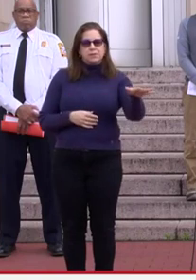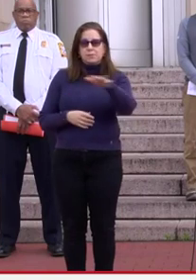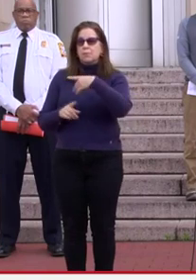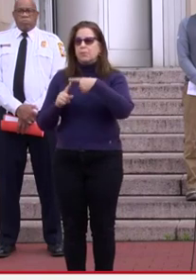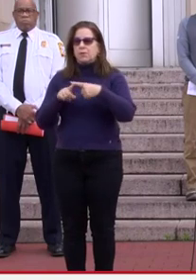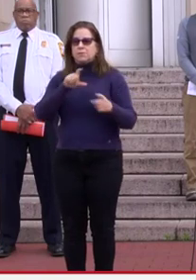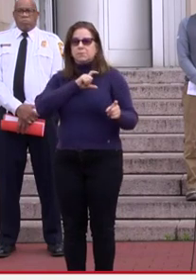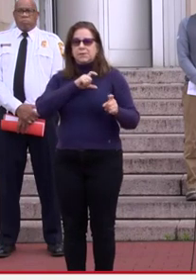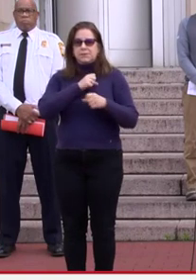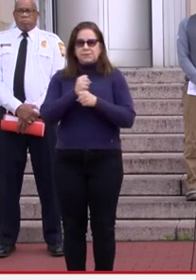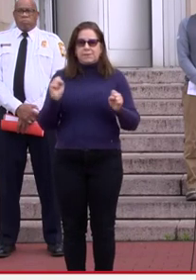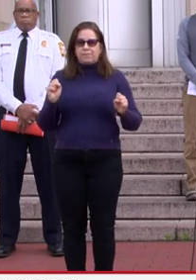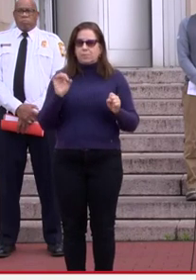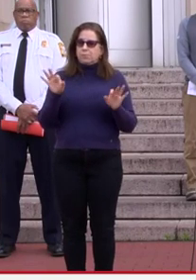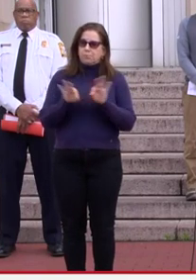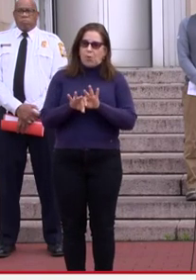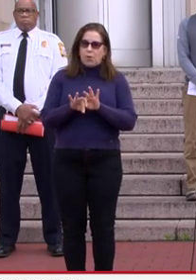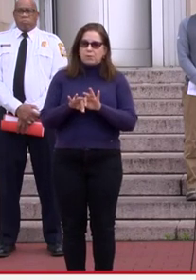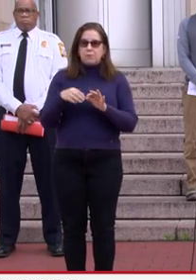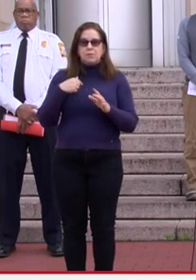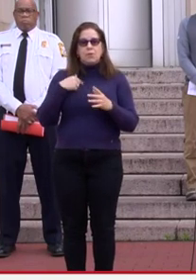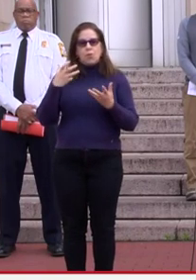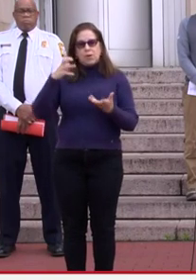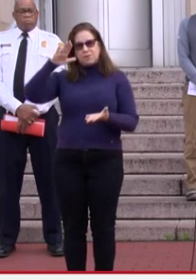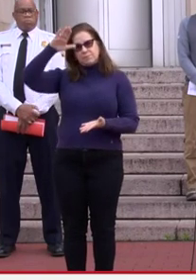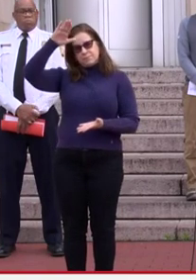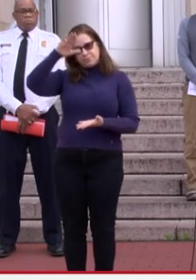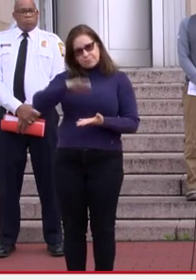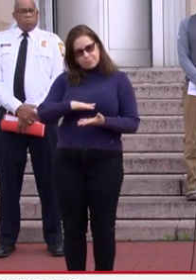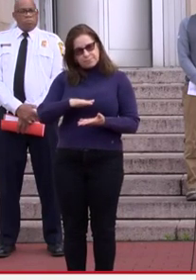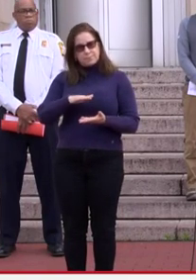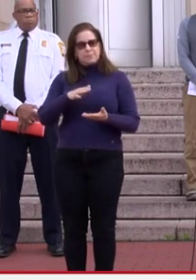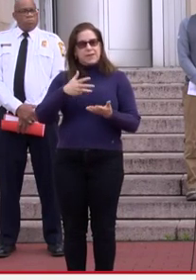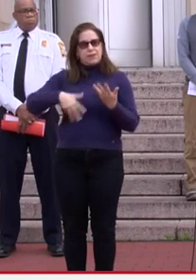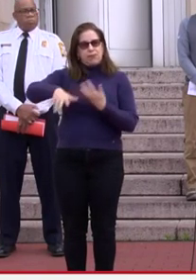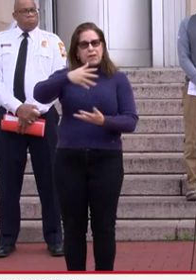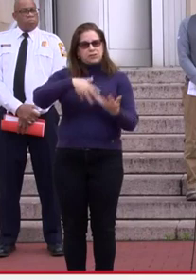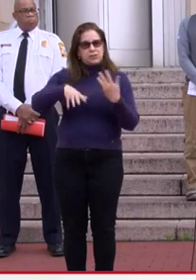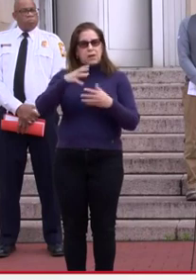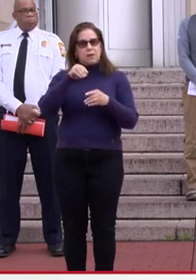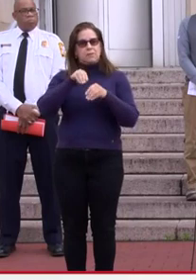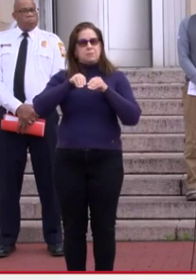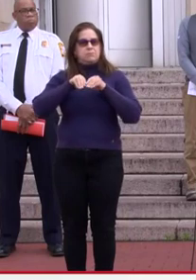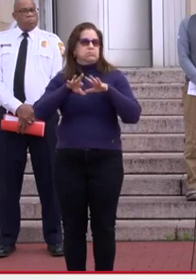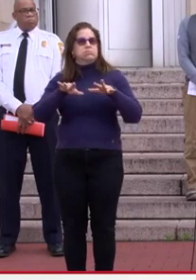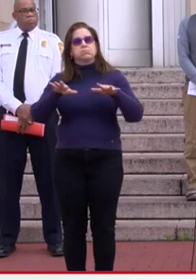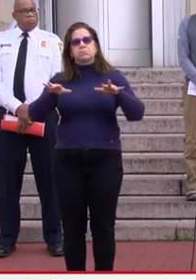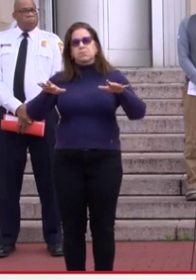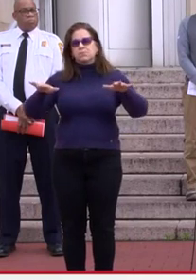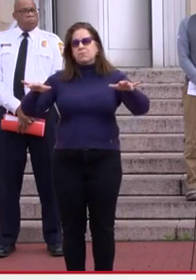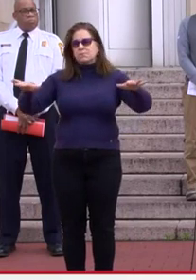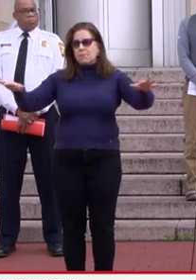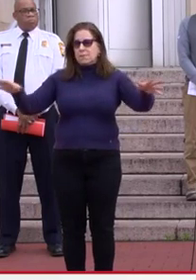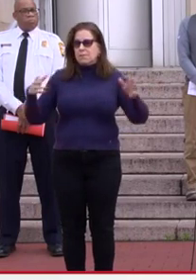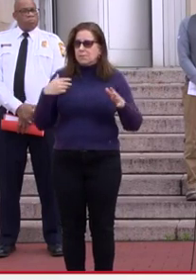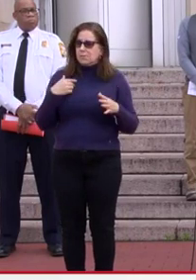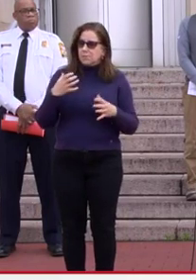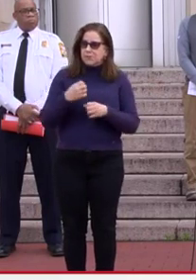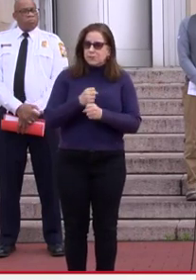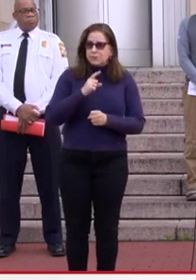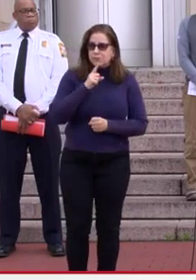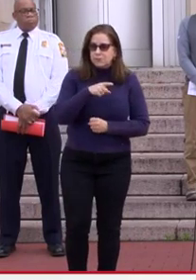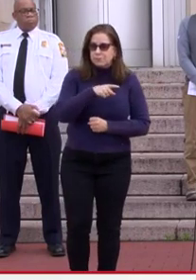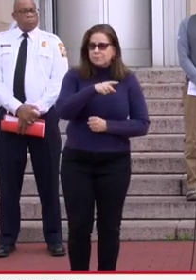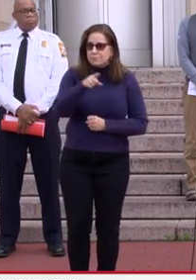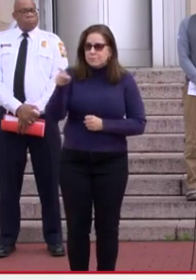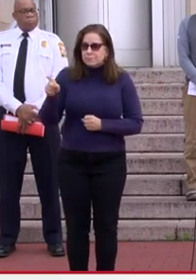mitigate potential exposure during interactions. We ask, when possible, community members please consider filing police